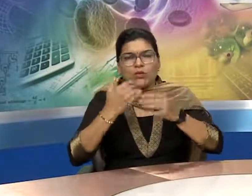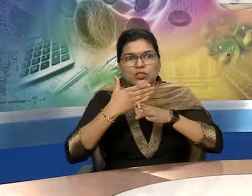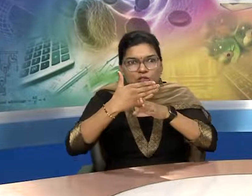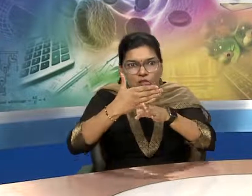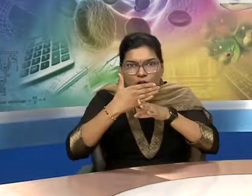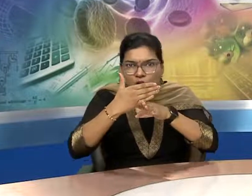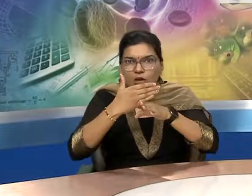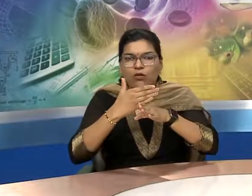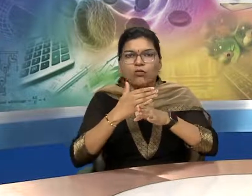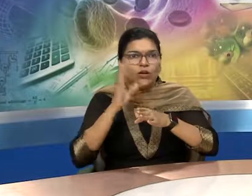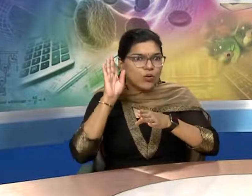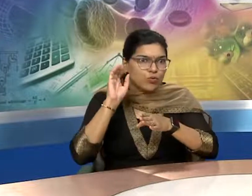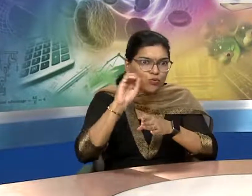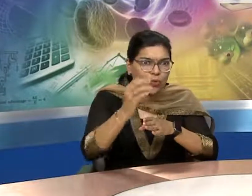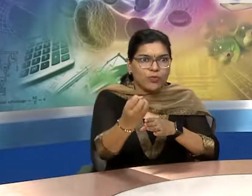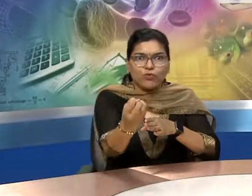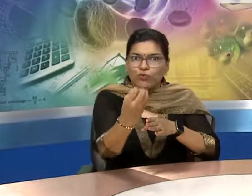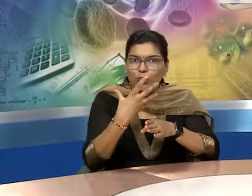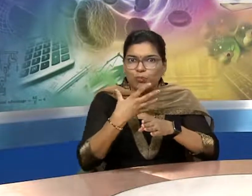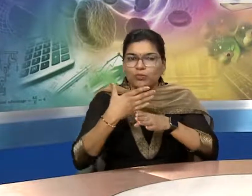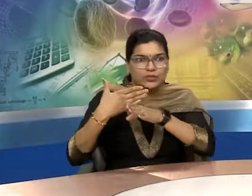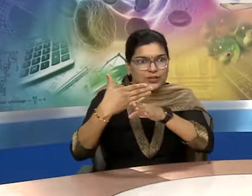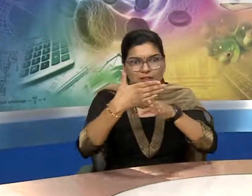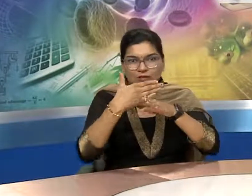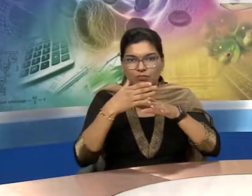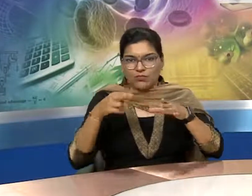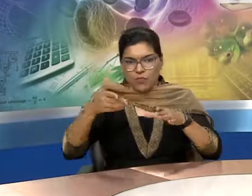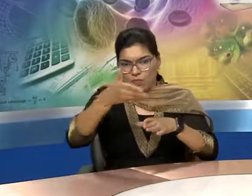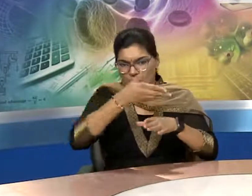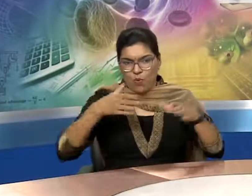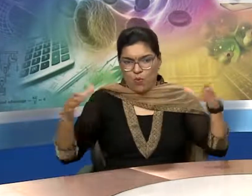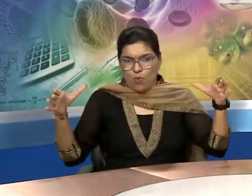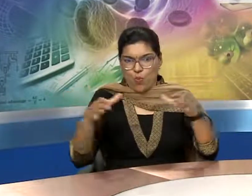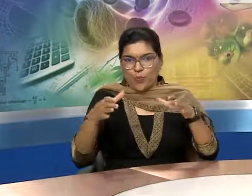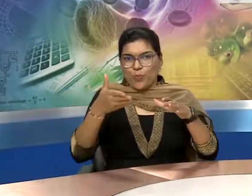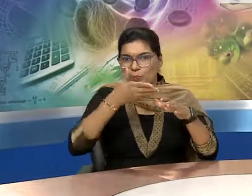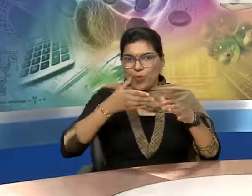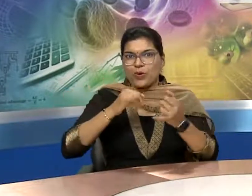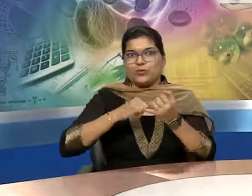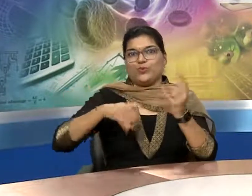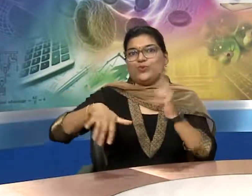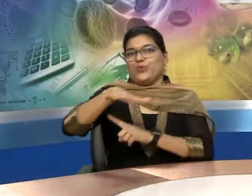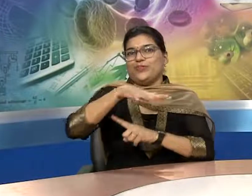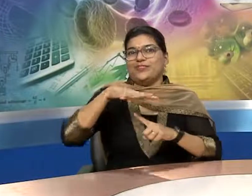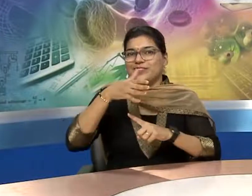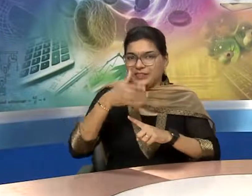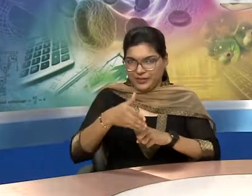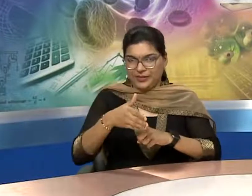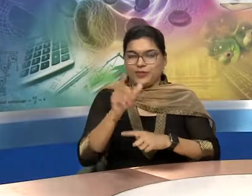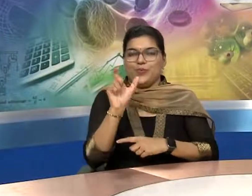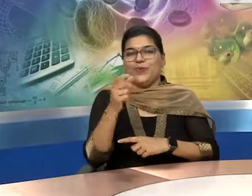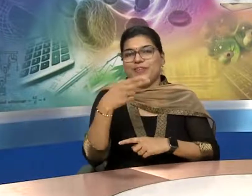In our society, we meet with so many people. That is called as socialize.